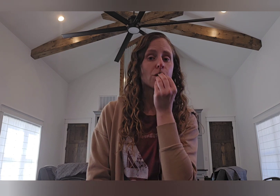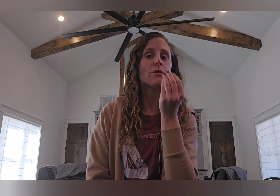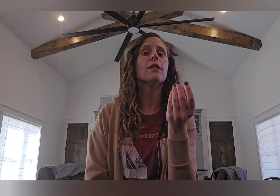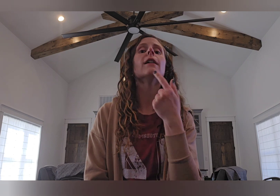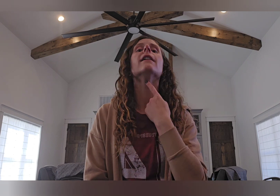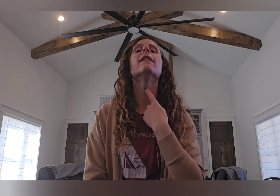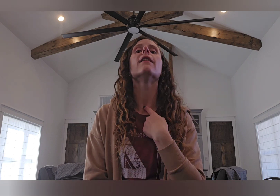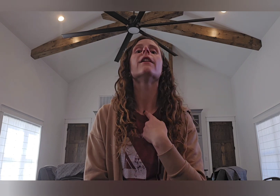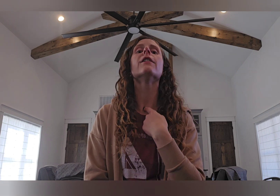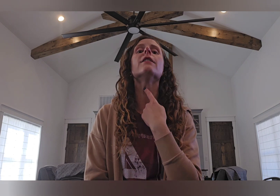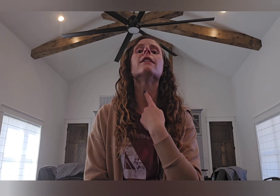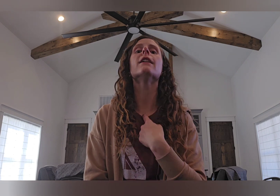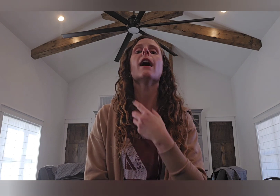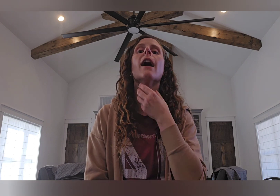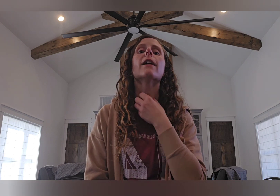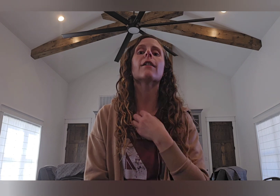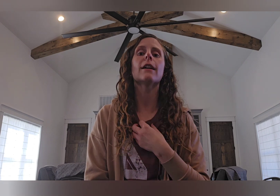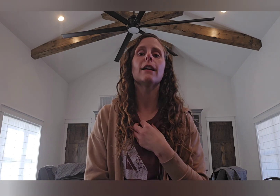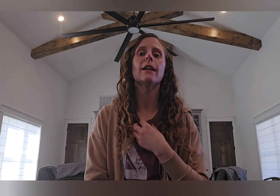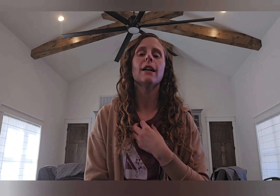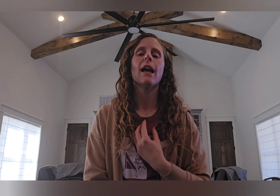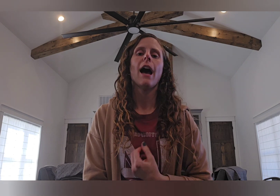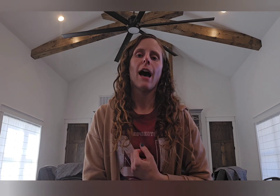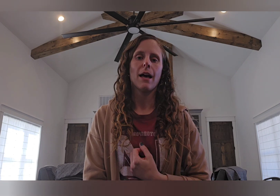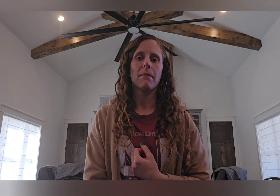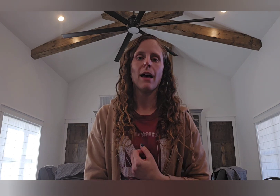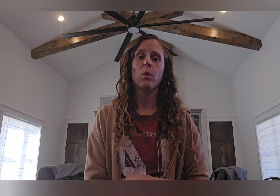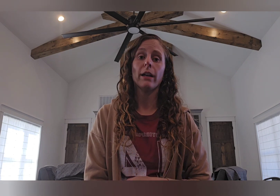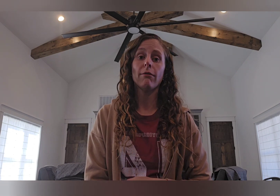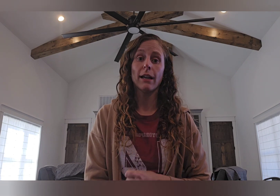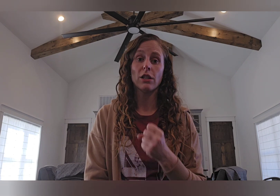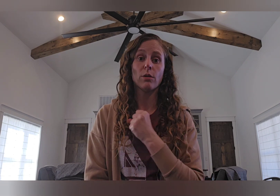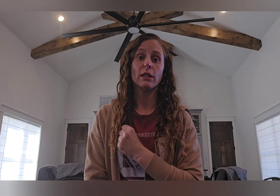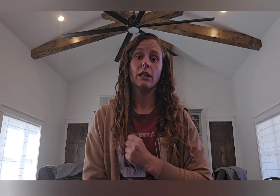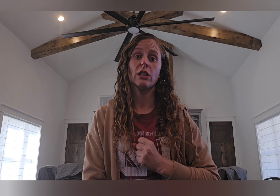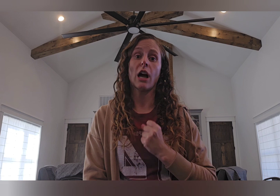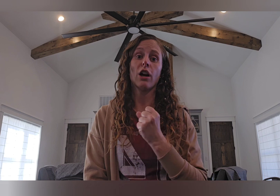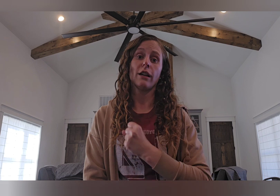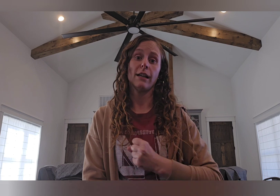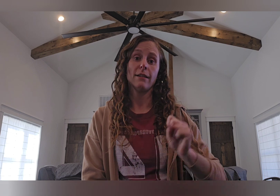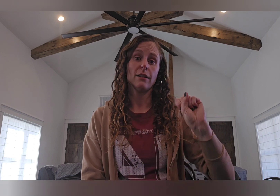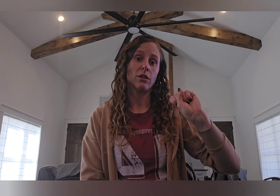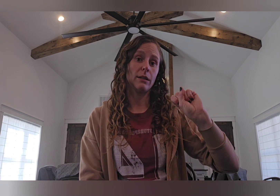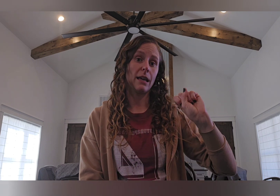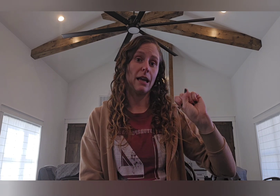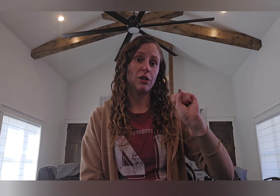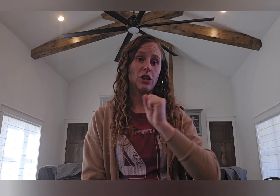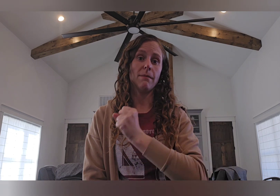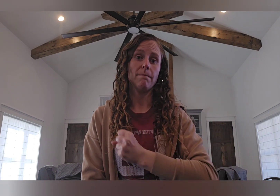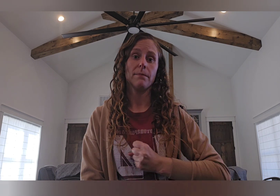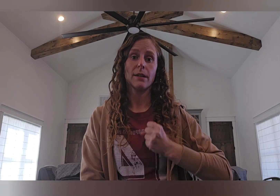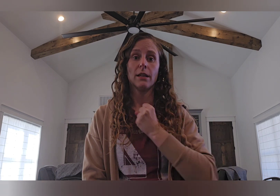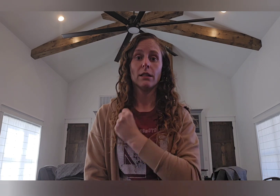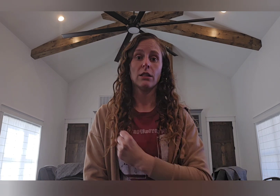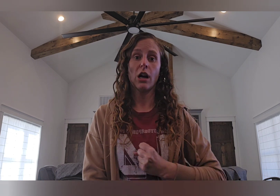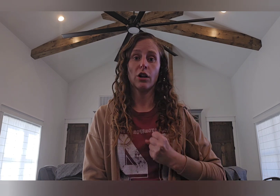food, thirsty, hungry. One I like to do is sorry, so it's that S shape,